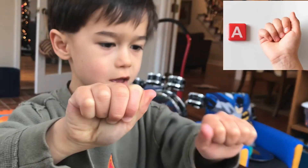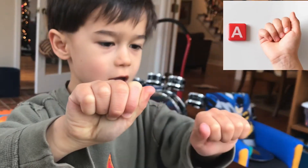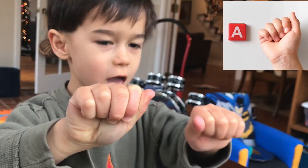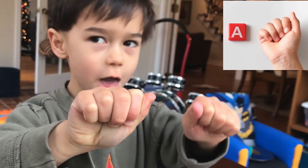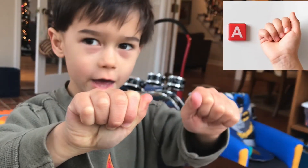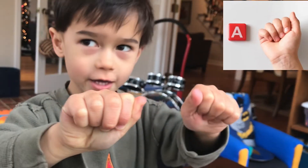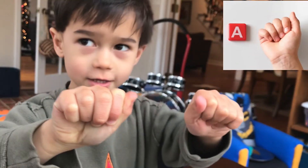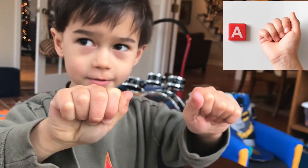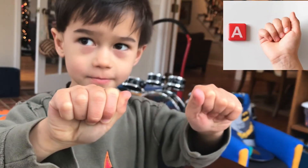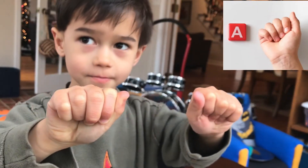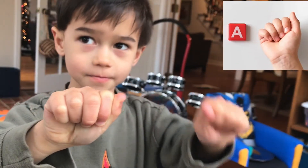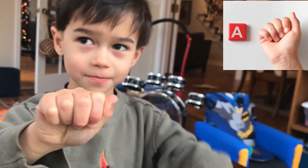A.